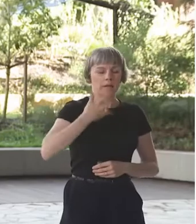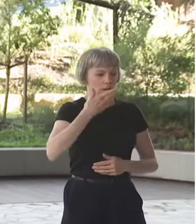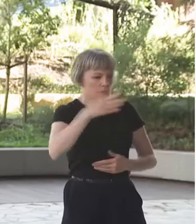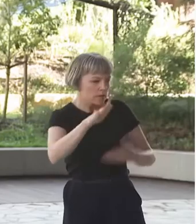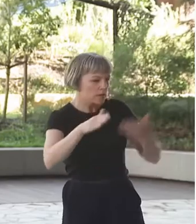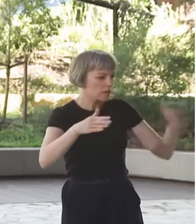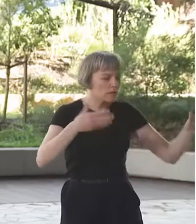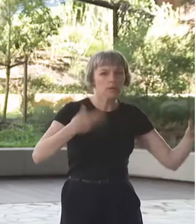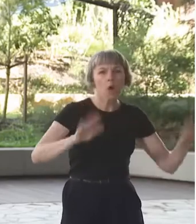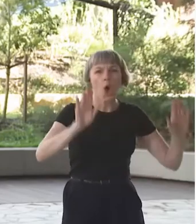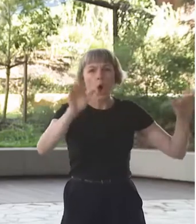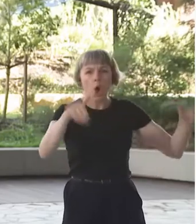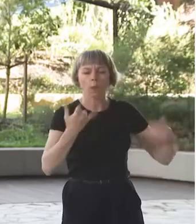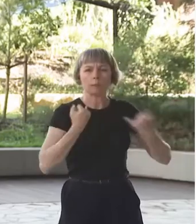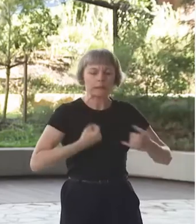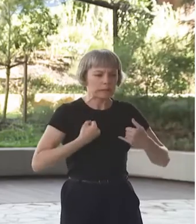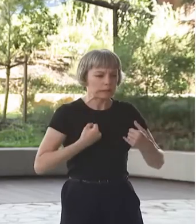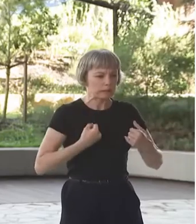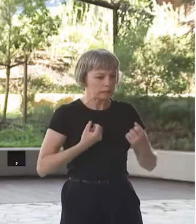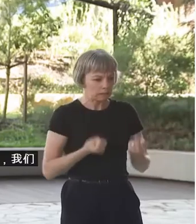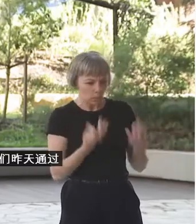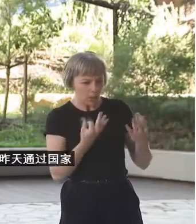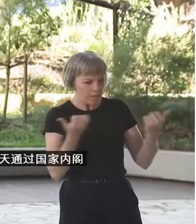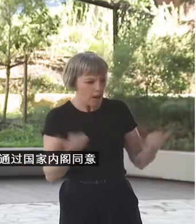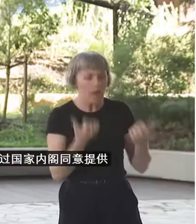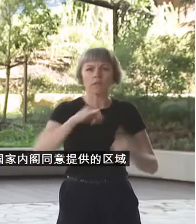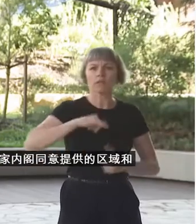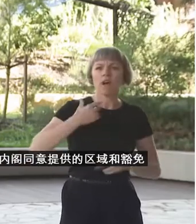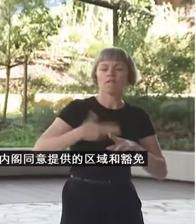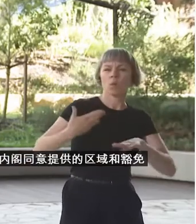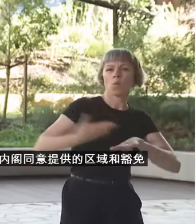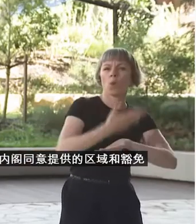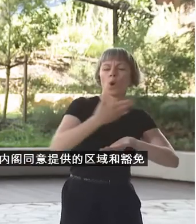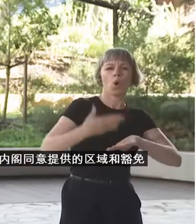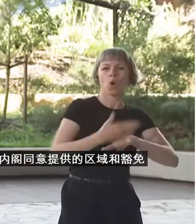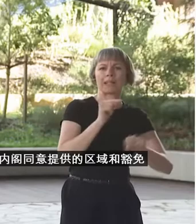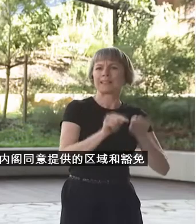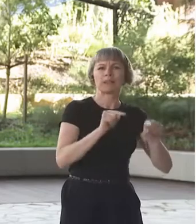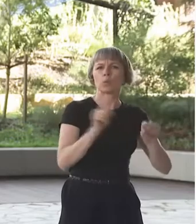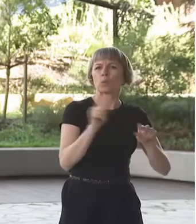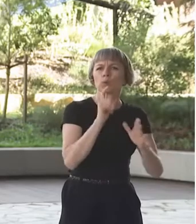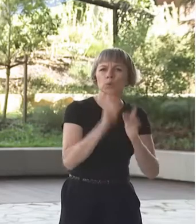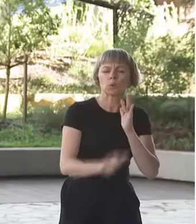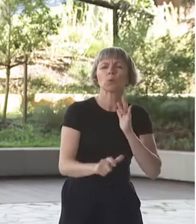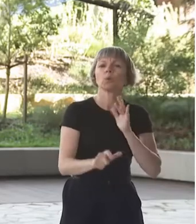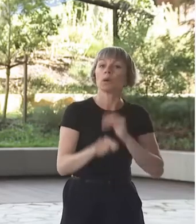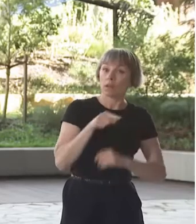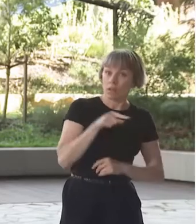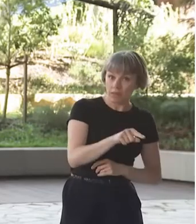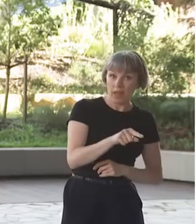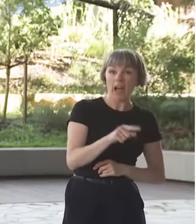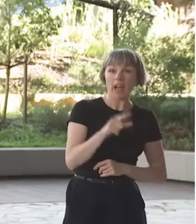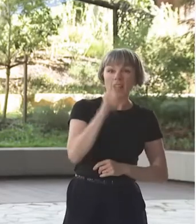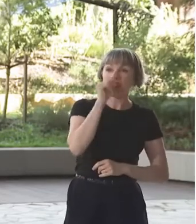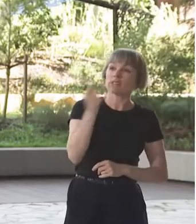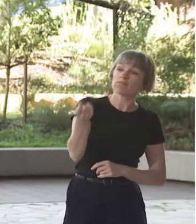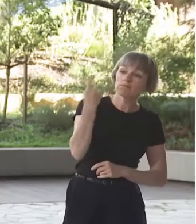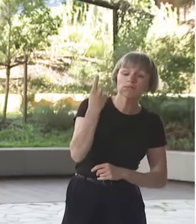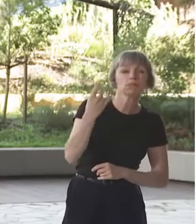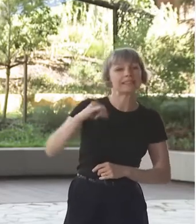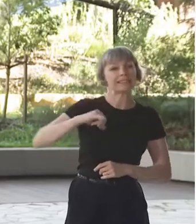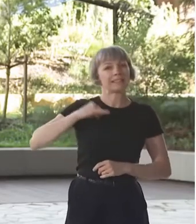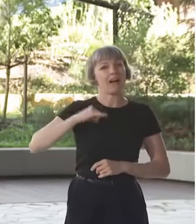that the scenario? Well, we obviously, the areas and the exemptions that we provided, as agreed through National Cabinet yesterday,